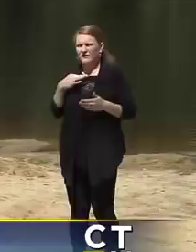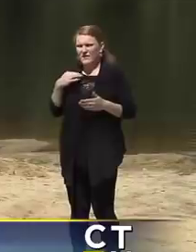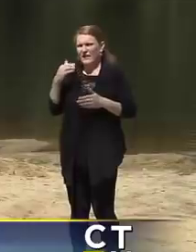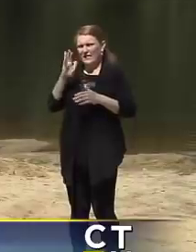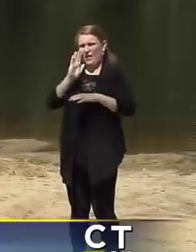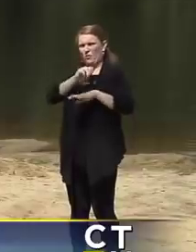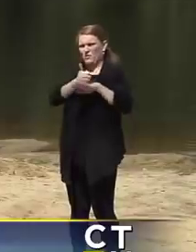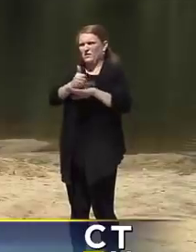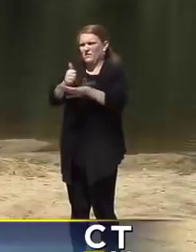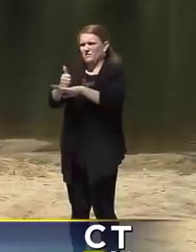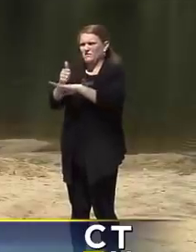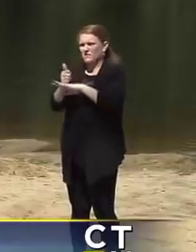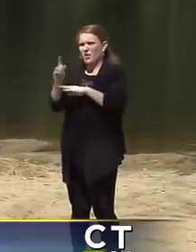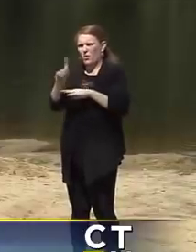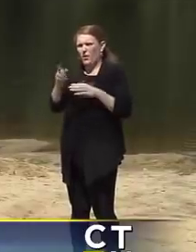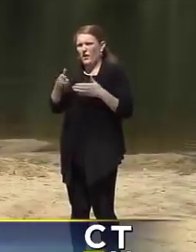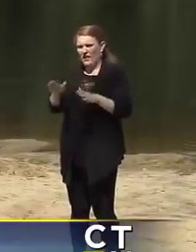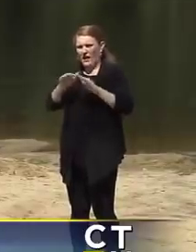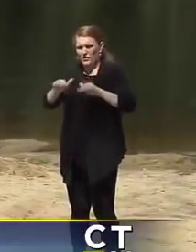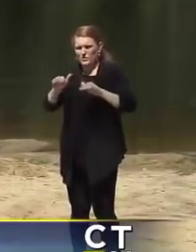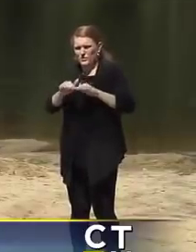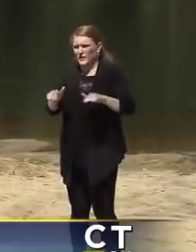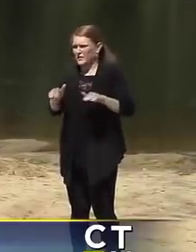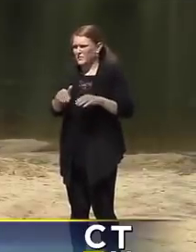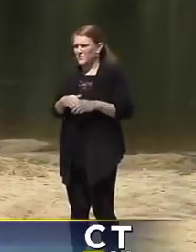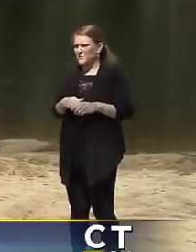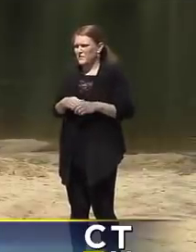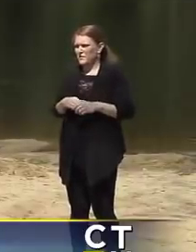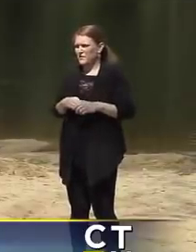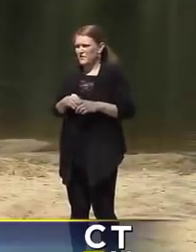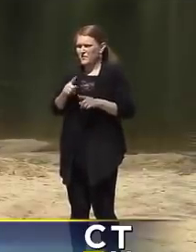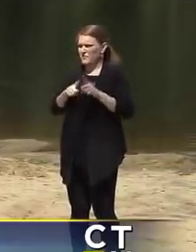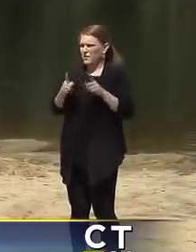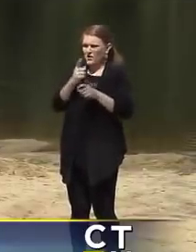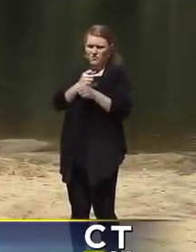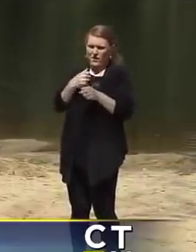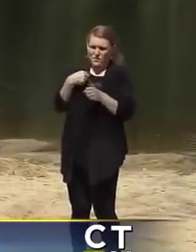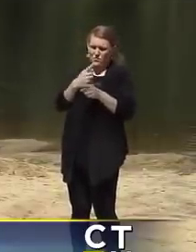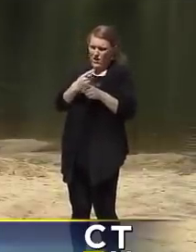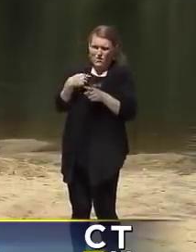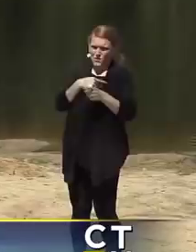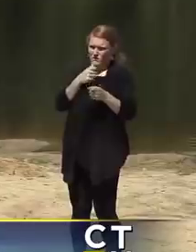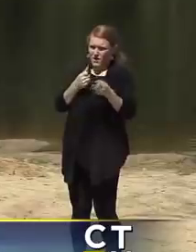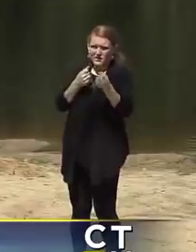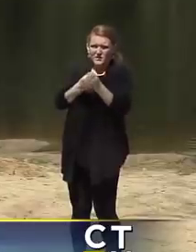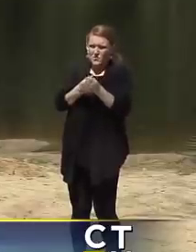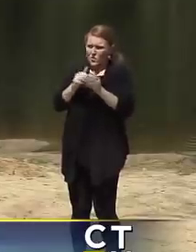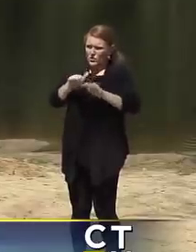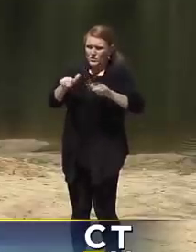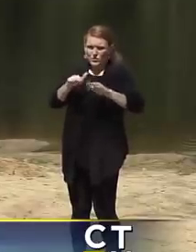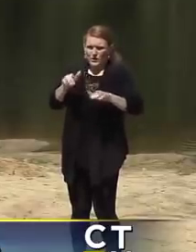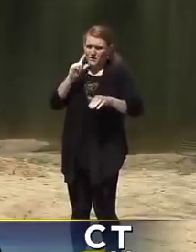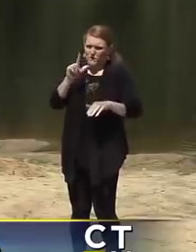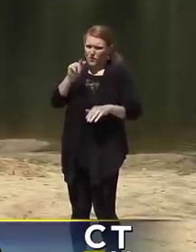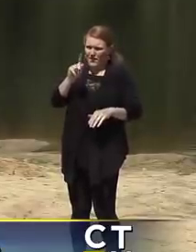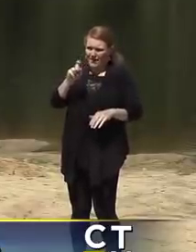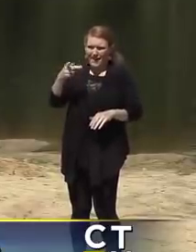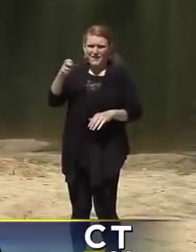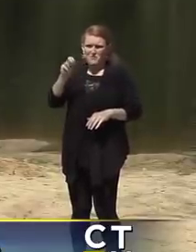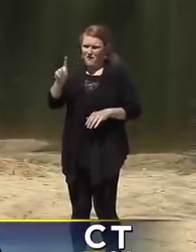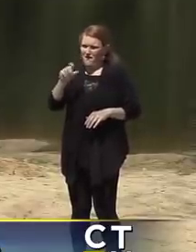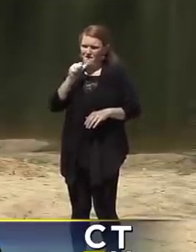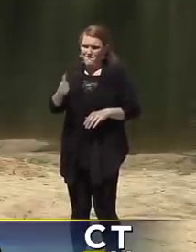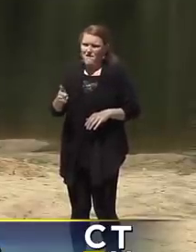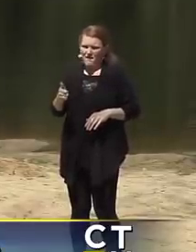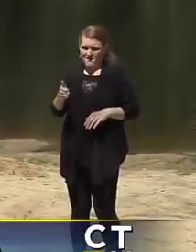around the various locations, but we are not going to be supporting swimming. We're prohibiting that at the inland parks, and we'll